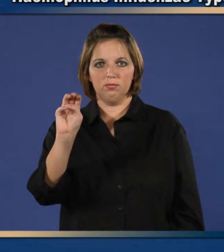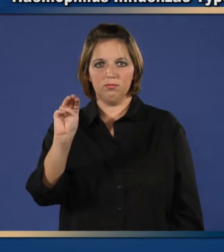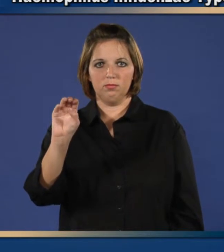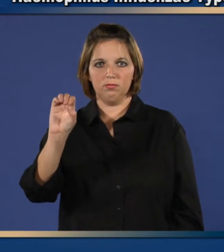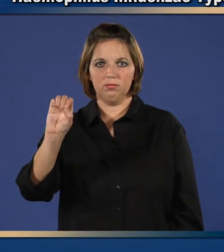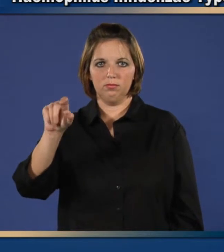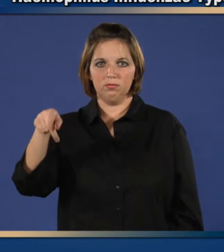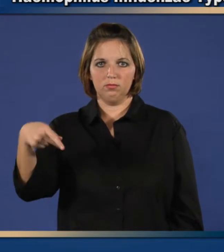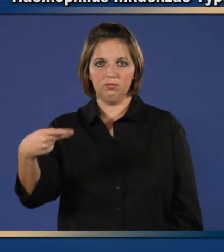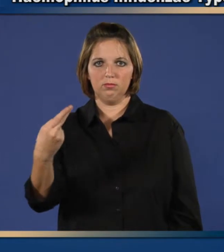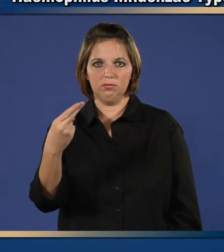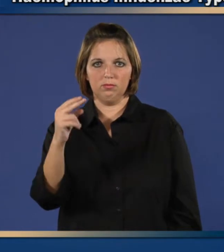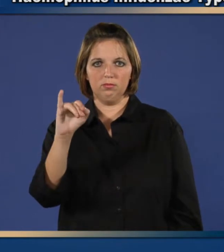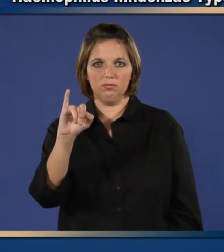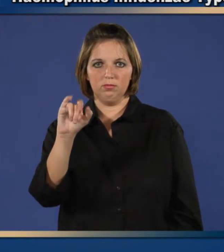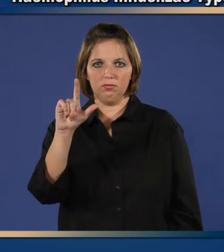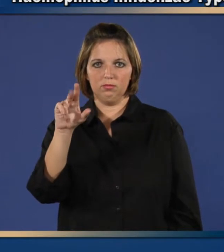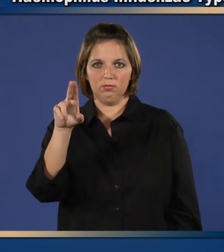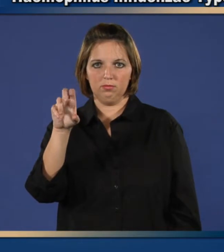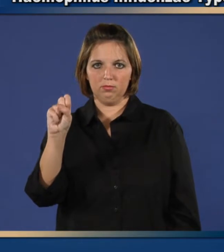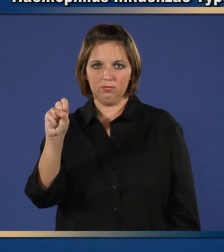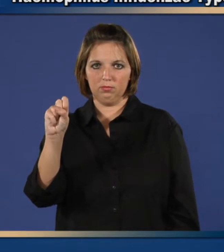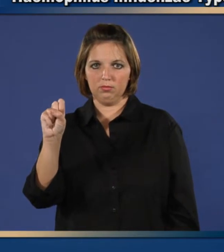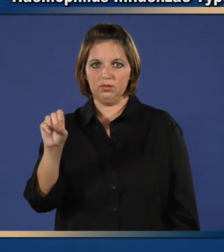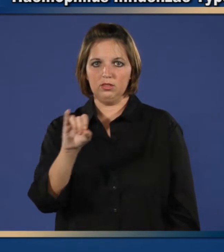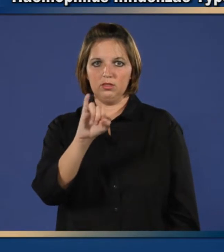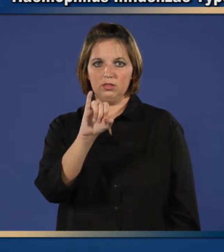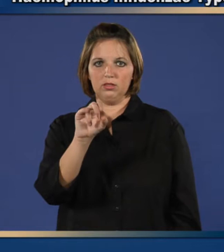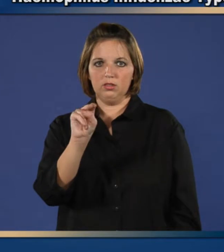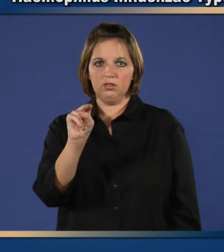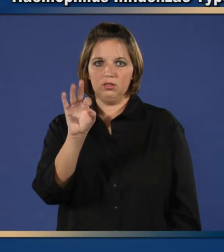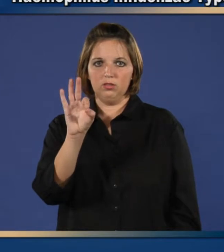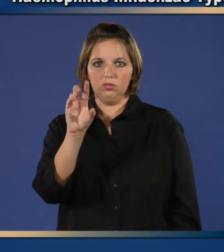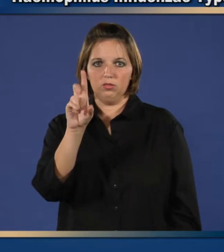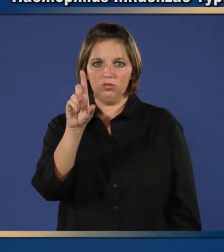Haemophilus influenza type B, or Hib disease,